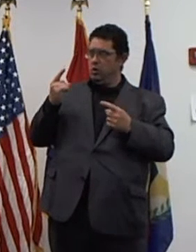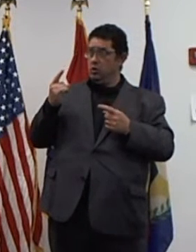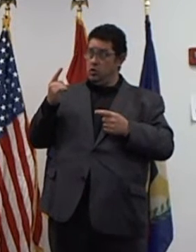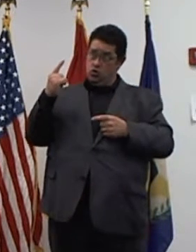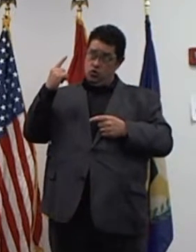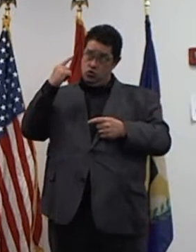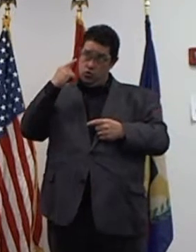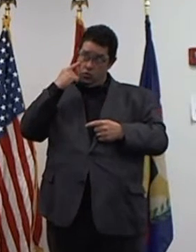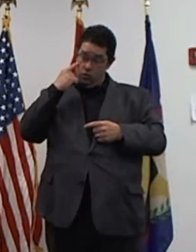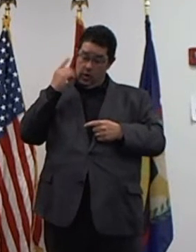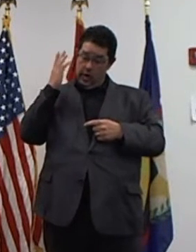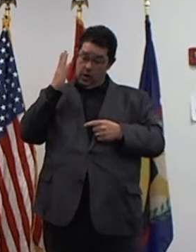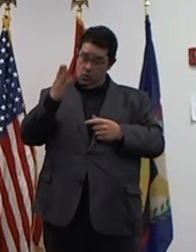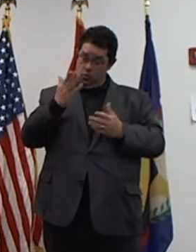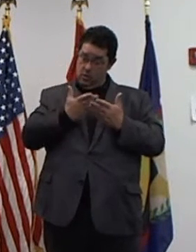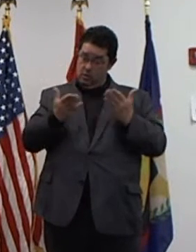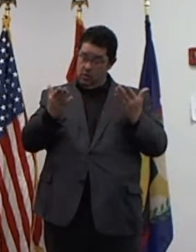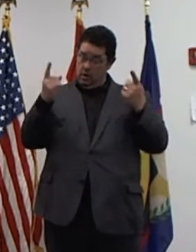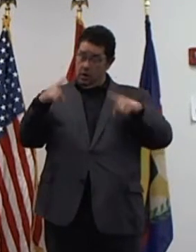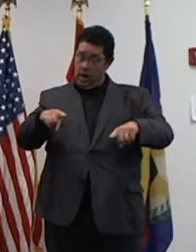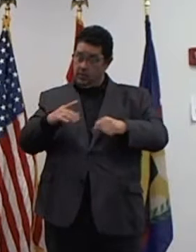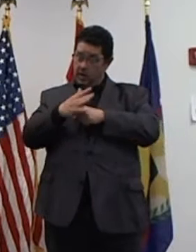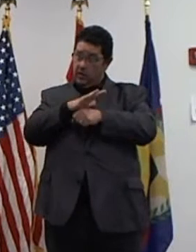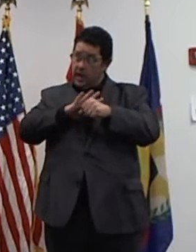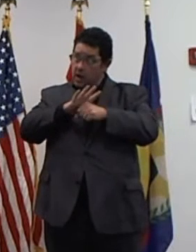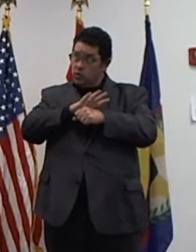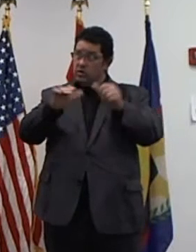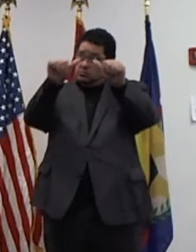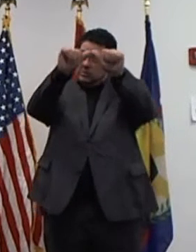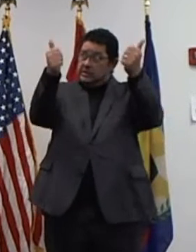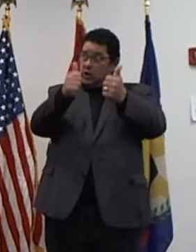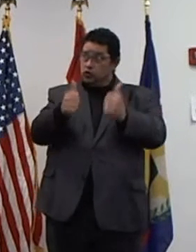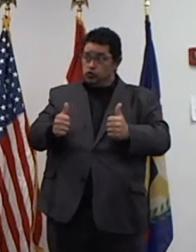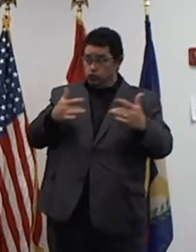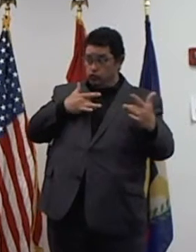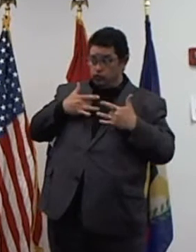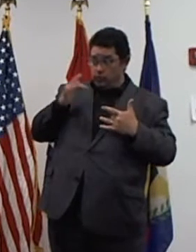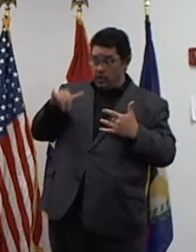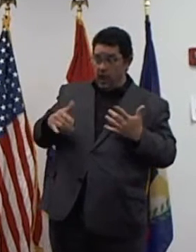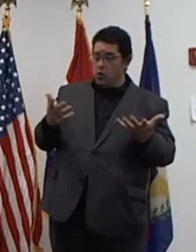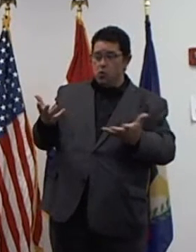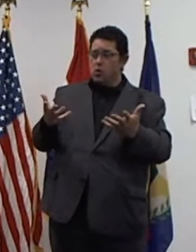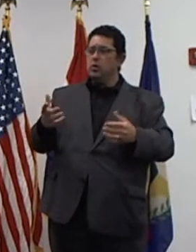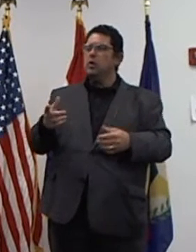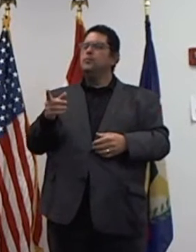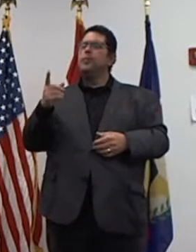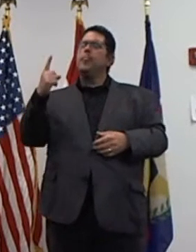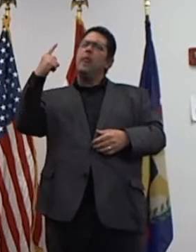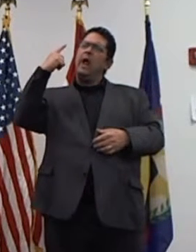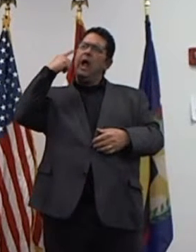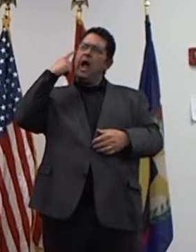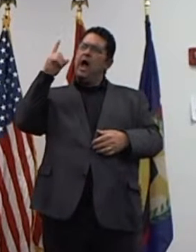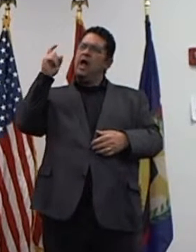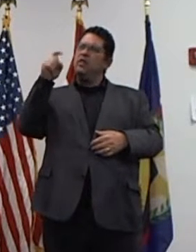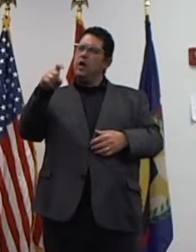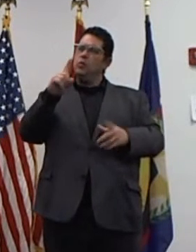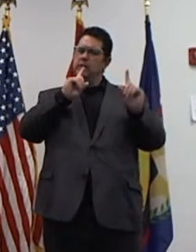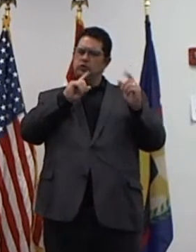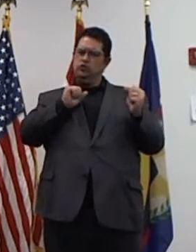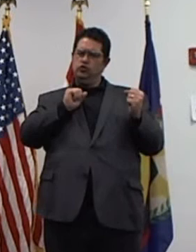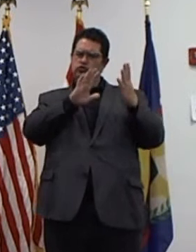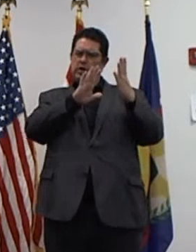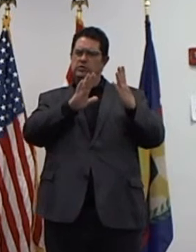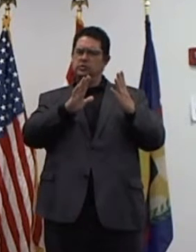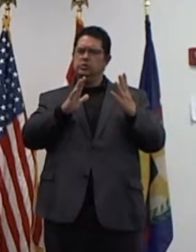to be things coming down in the county? Are there statues and the like that you're concerned about? What's your Well, I thought think we process? have to address this in a thoughtful and organized way. I don't